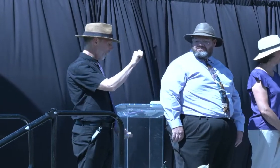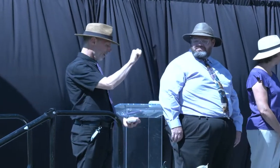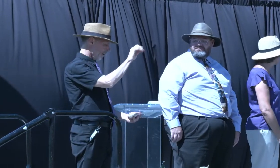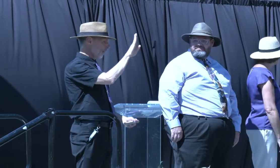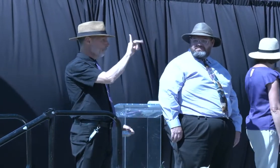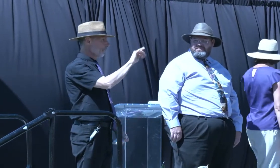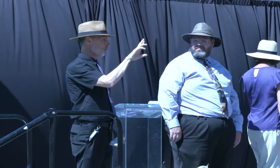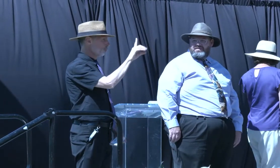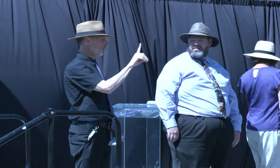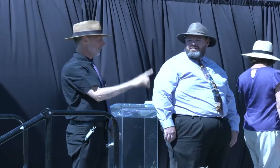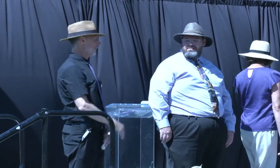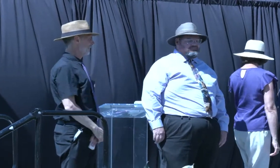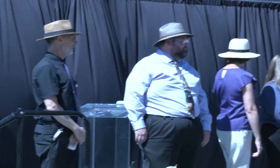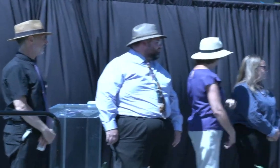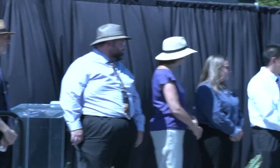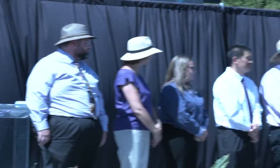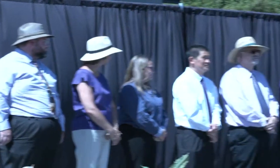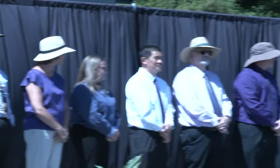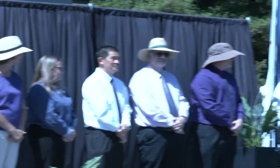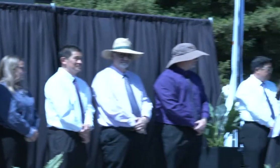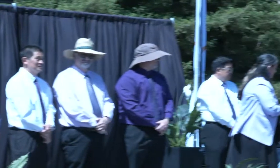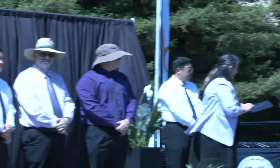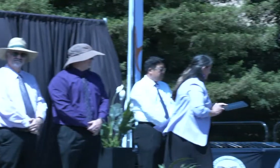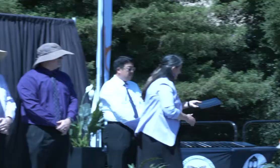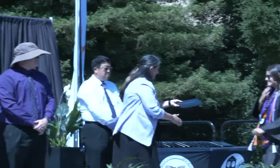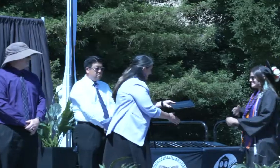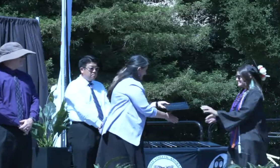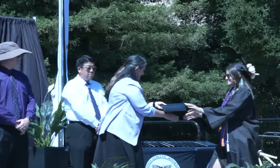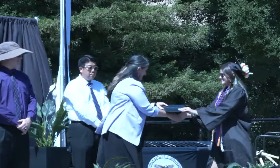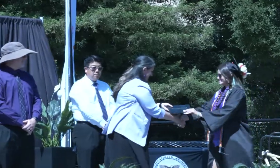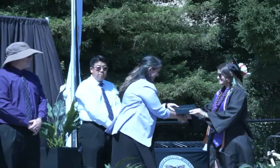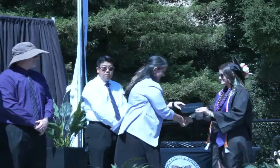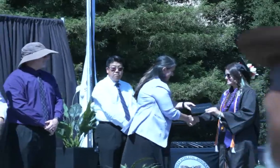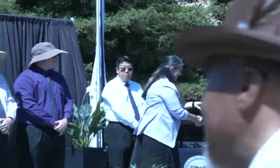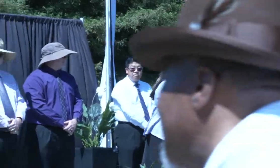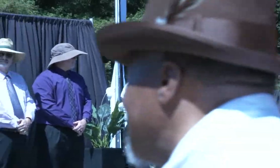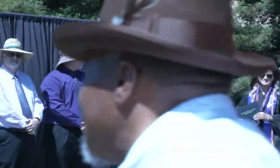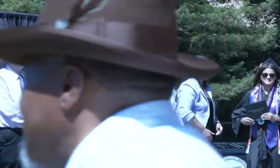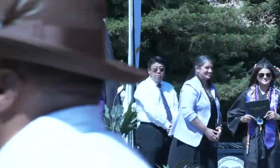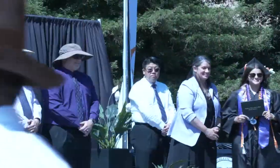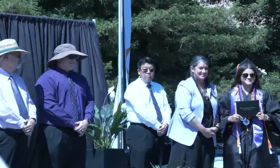Isabella Baylin Cecilia Bird.